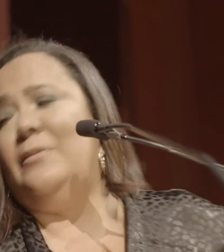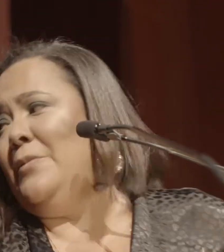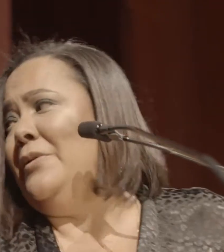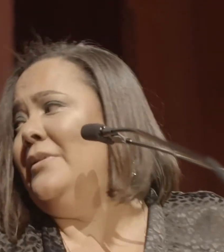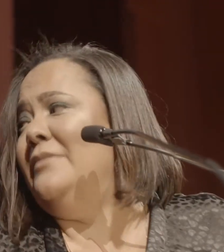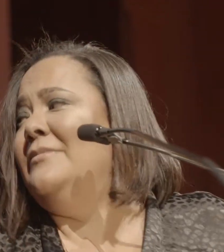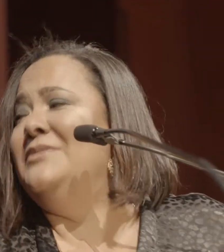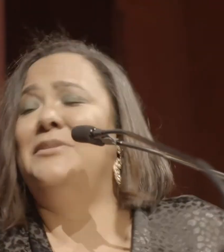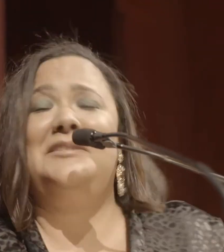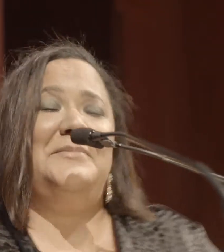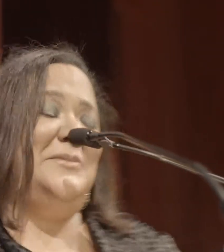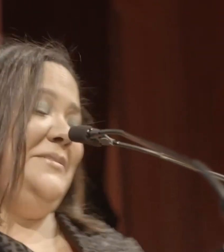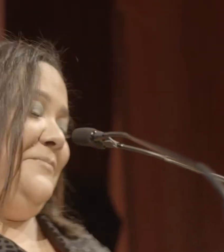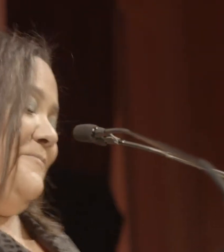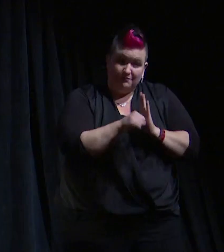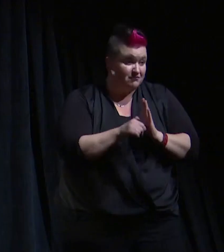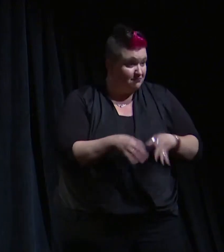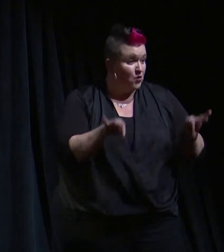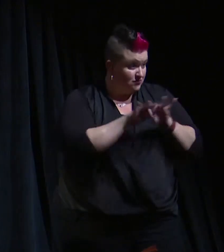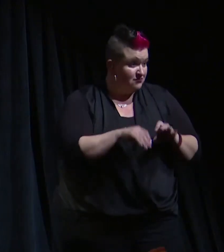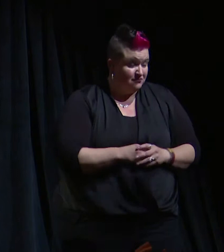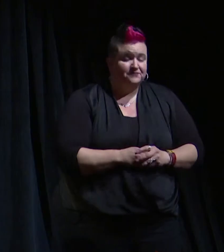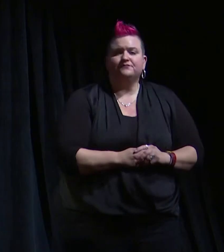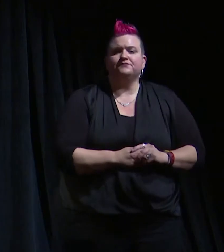that work. It's really important.